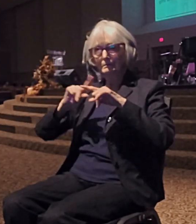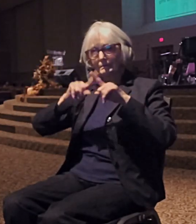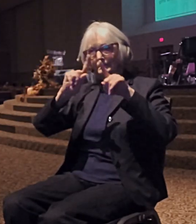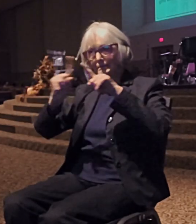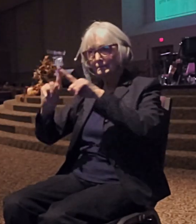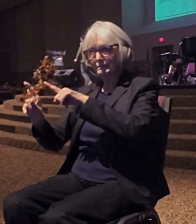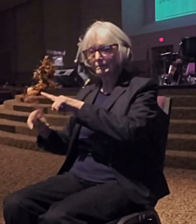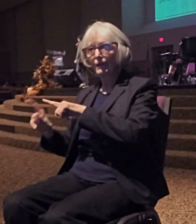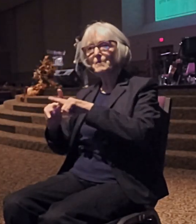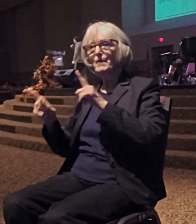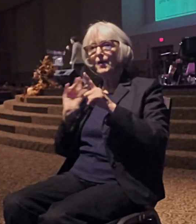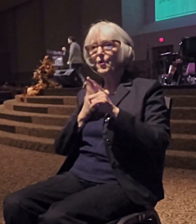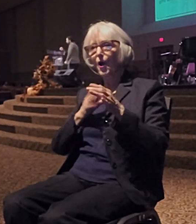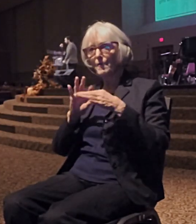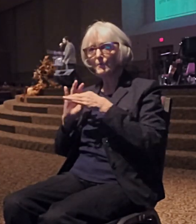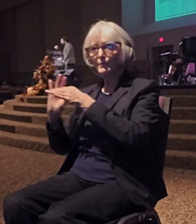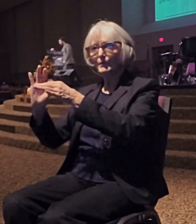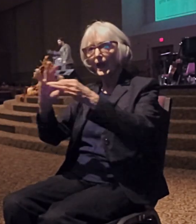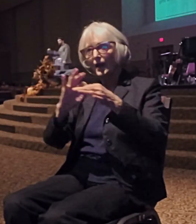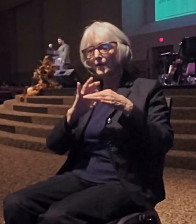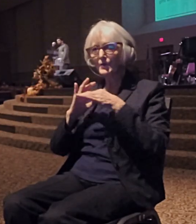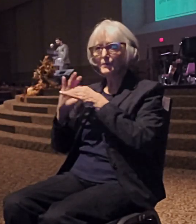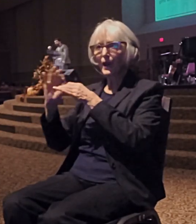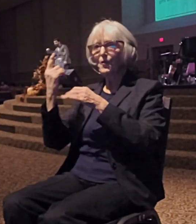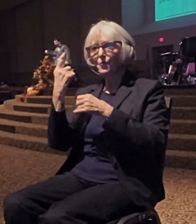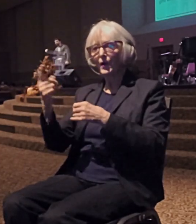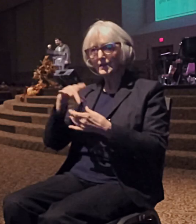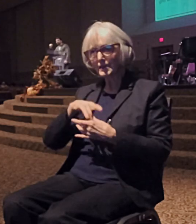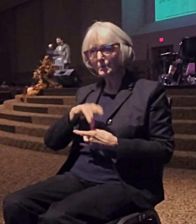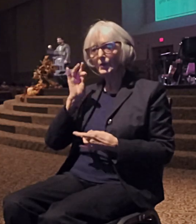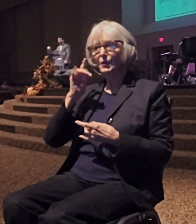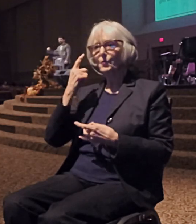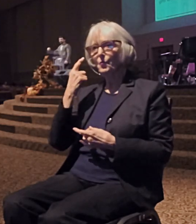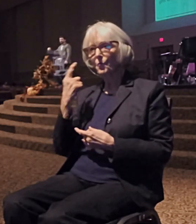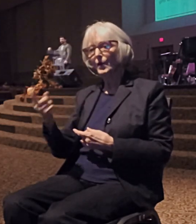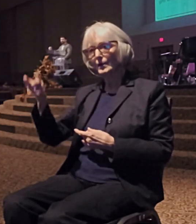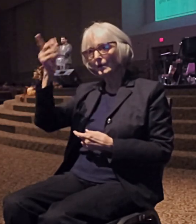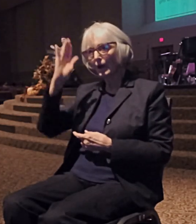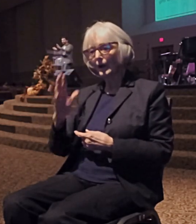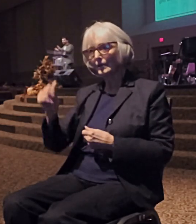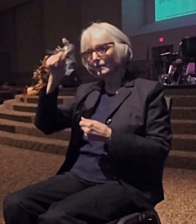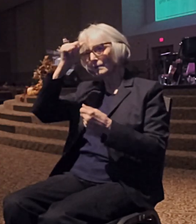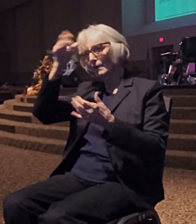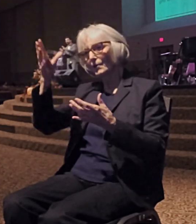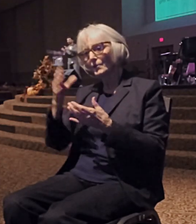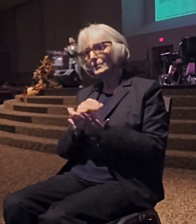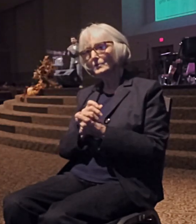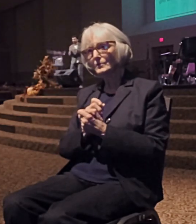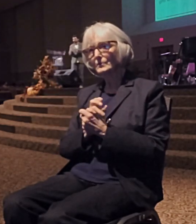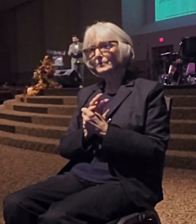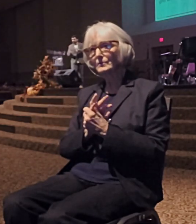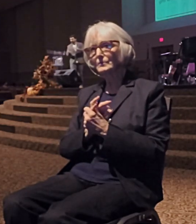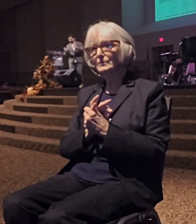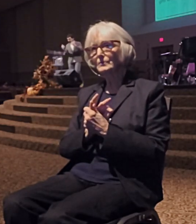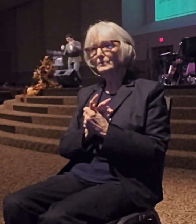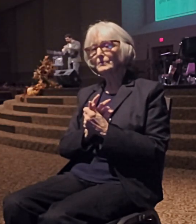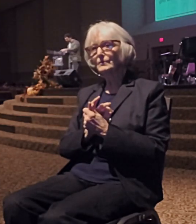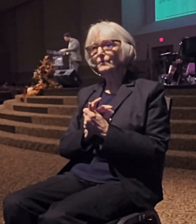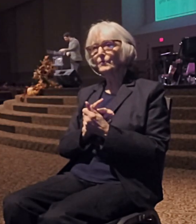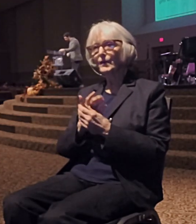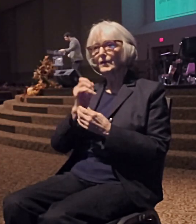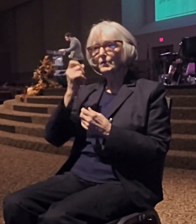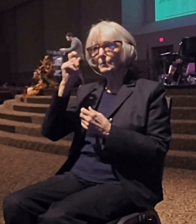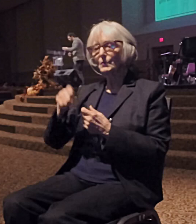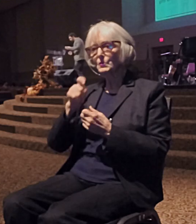but we are all bound by one Lord, by one Spirit, by one God and Father, unity. That there is